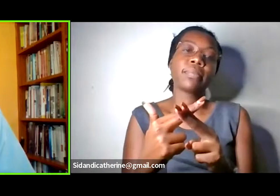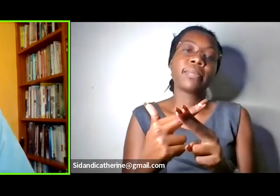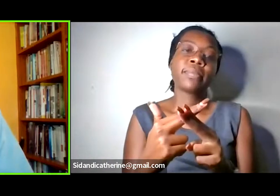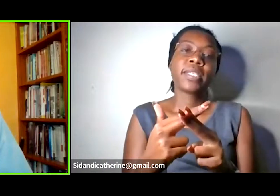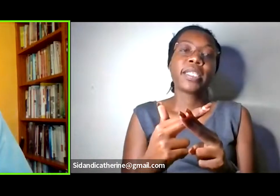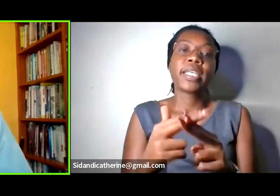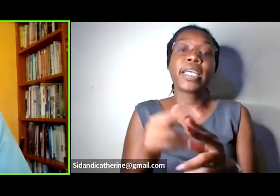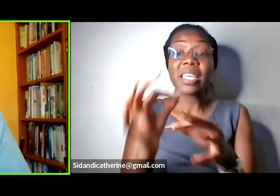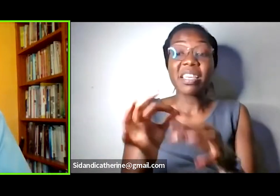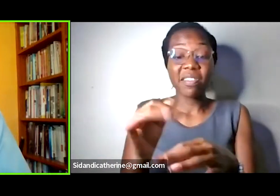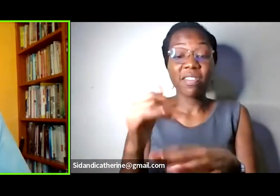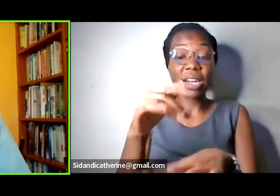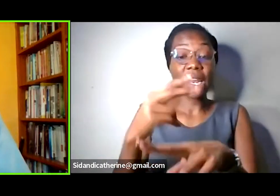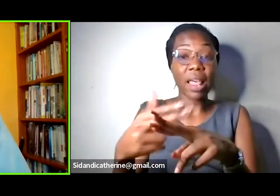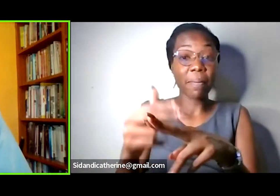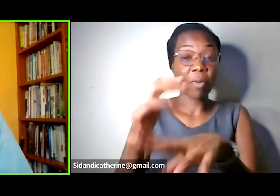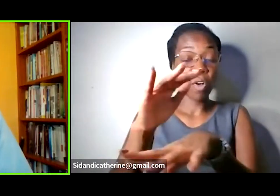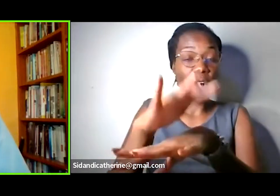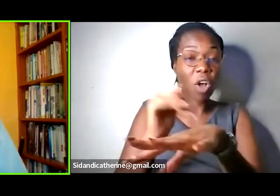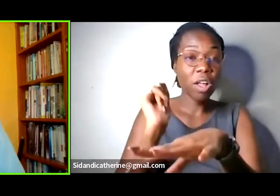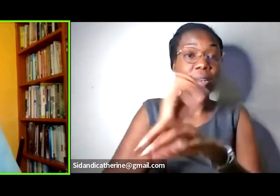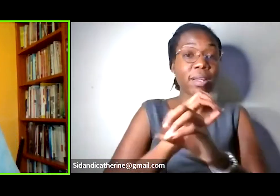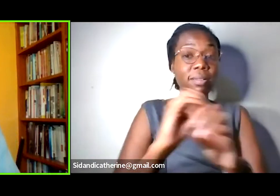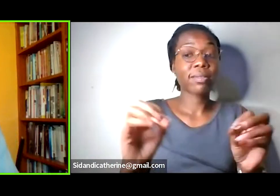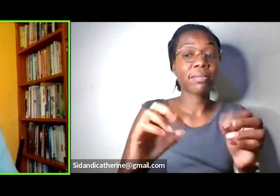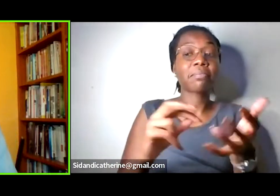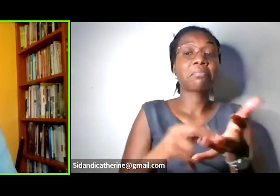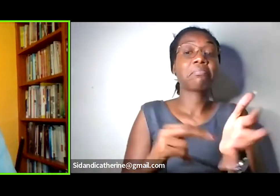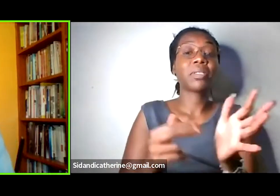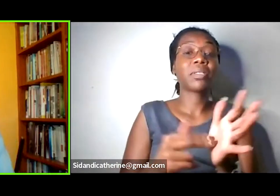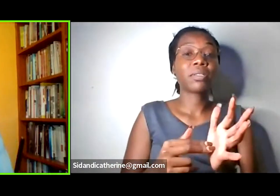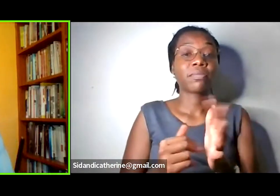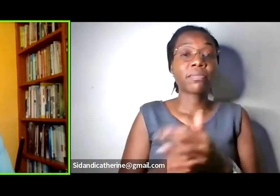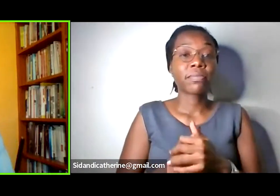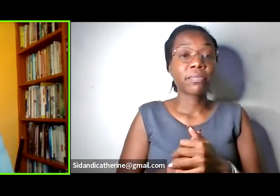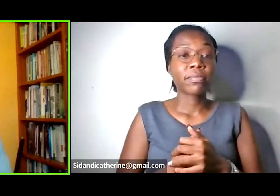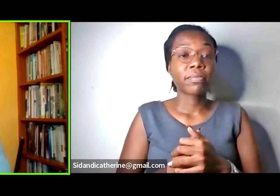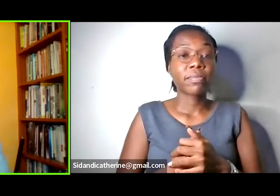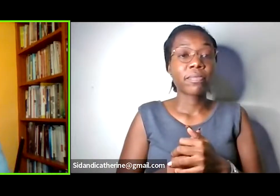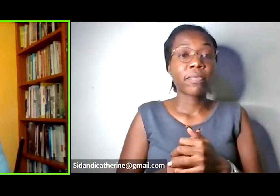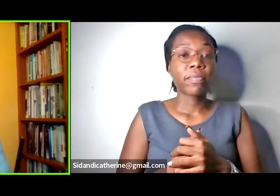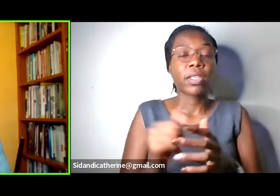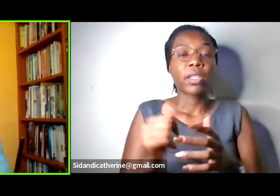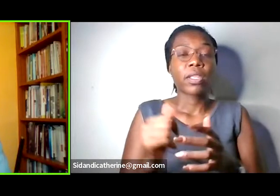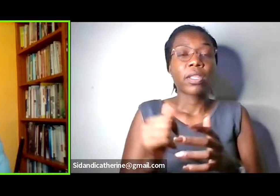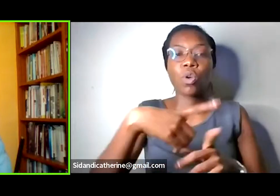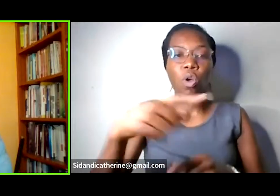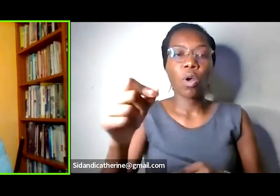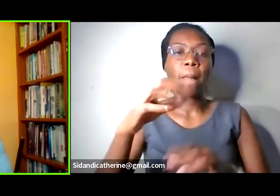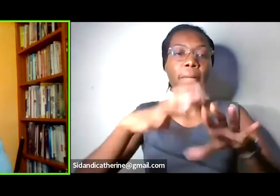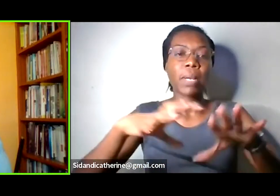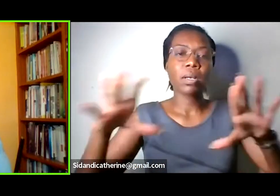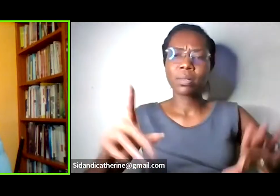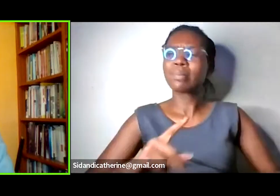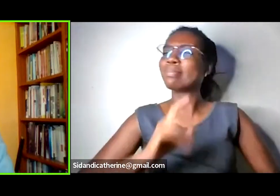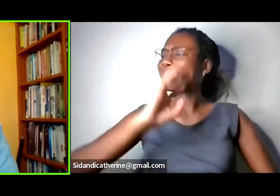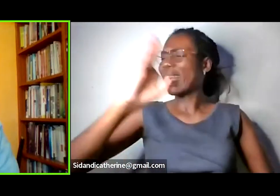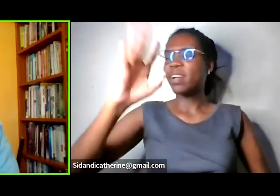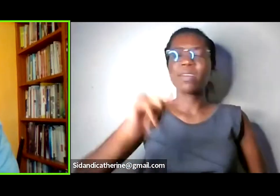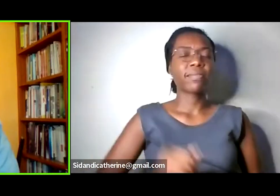person must get that you are speaking to me. And that's how you win. That's how you win over. That's how